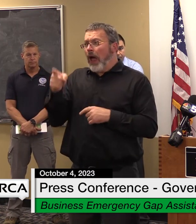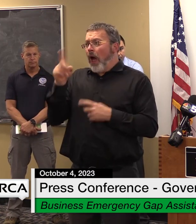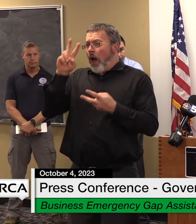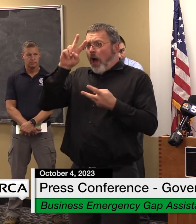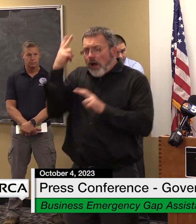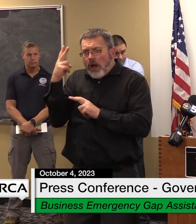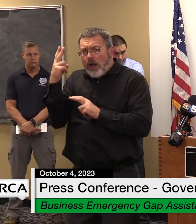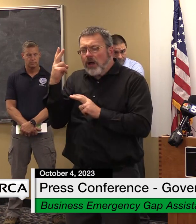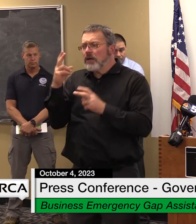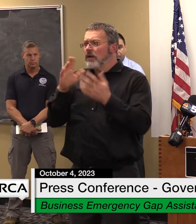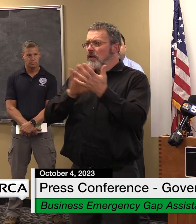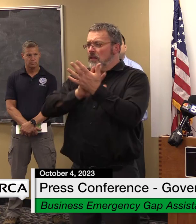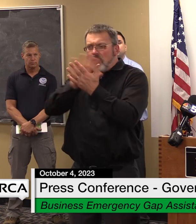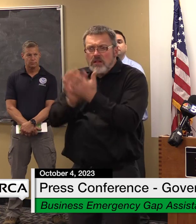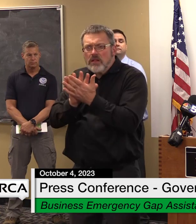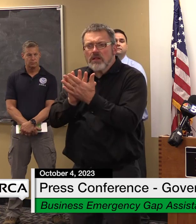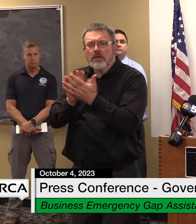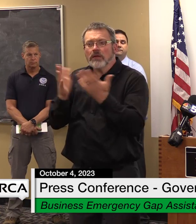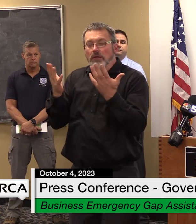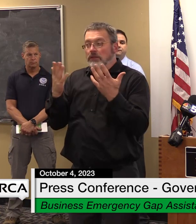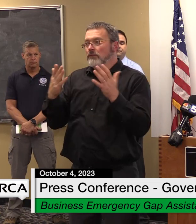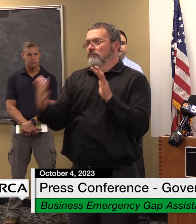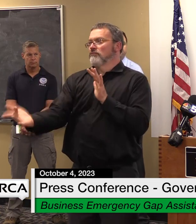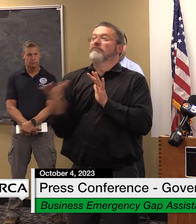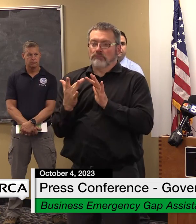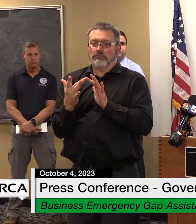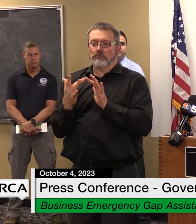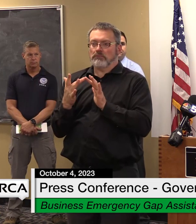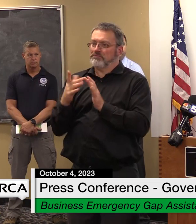clarity, please contact us at